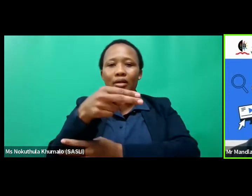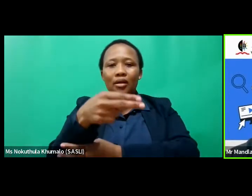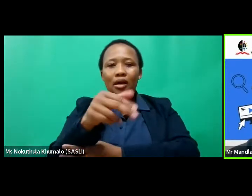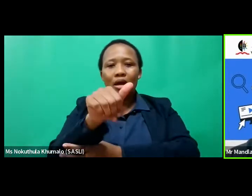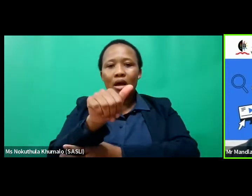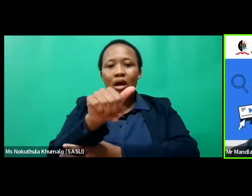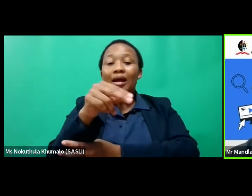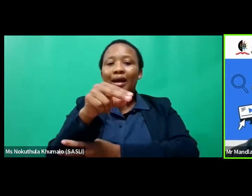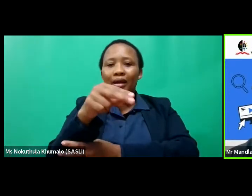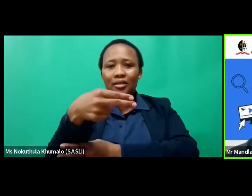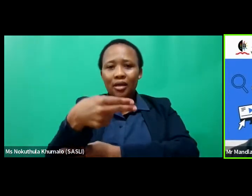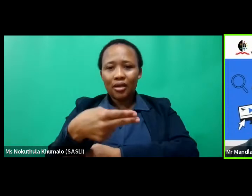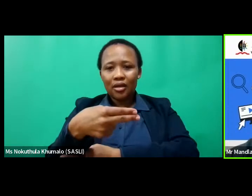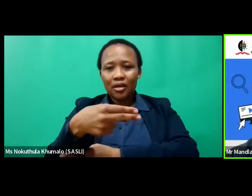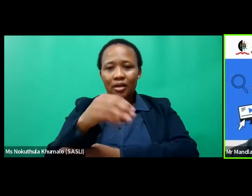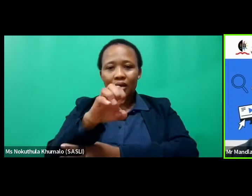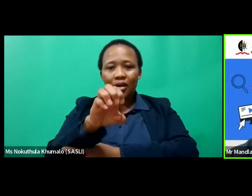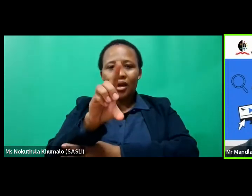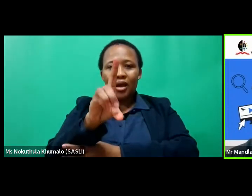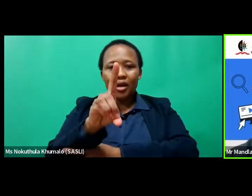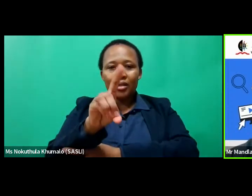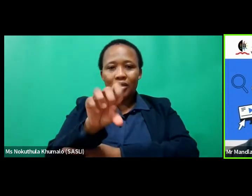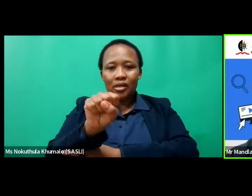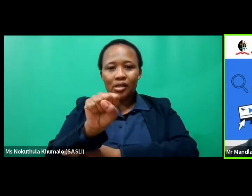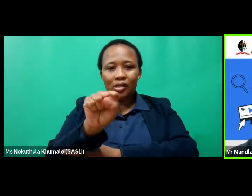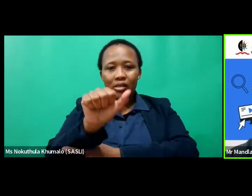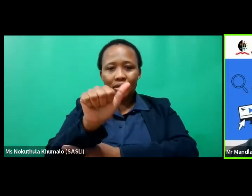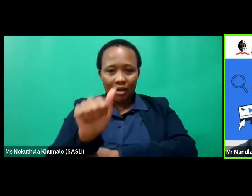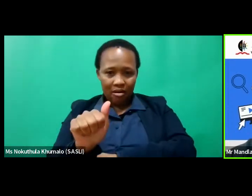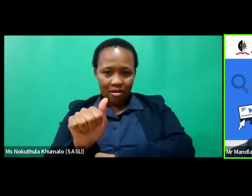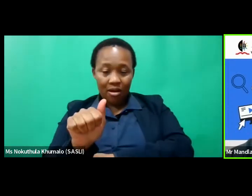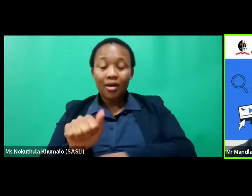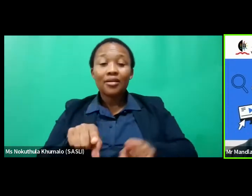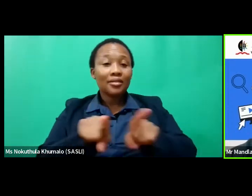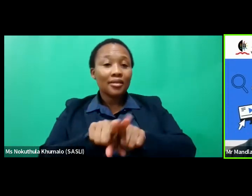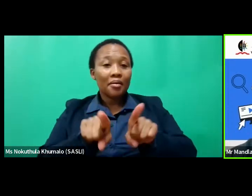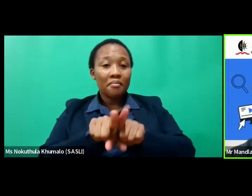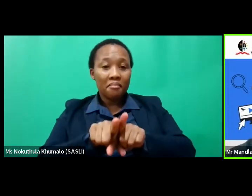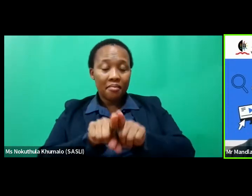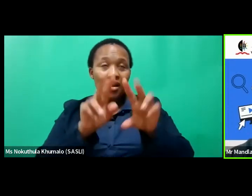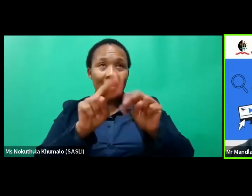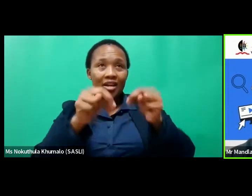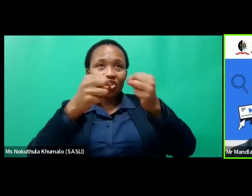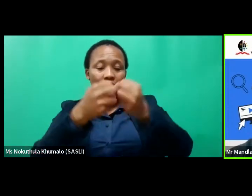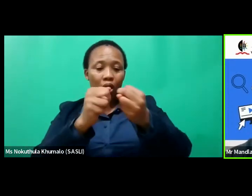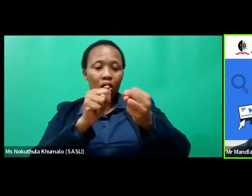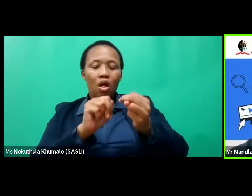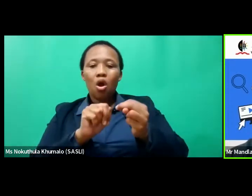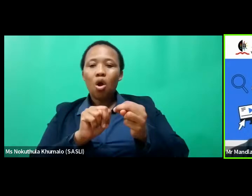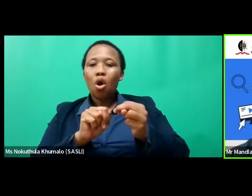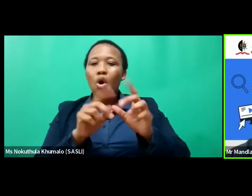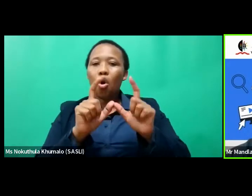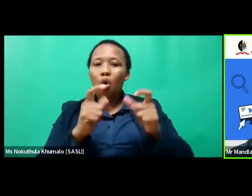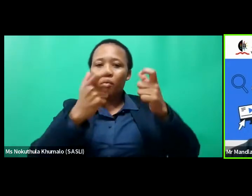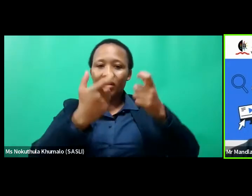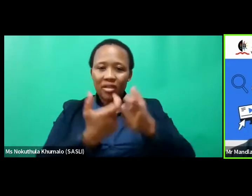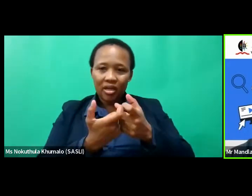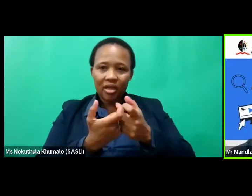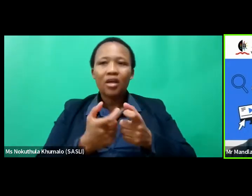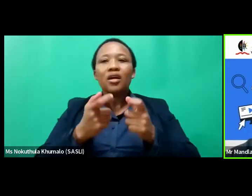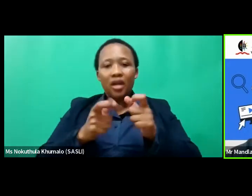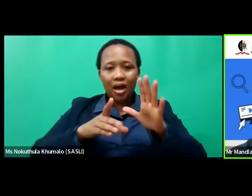He is also a member of the National Committee that is working to develop a teaching and learning practice framework in